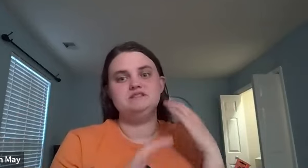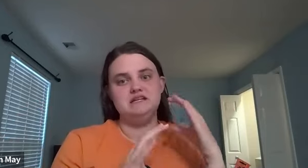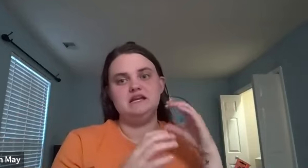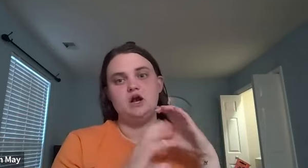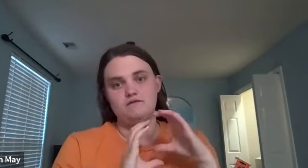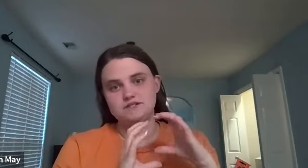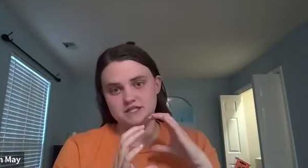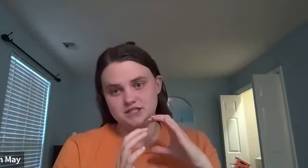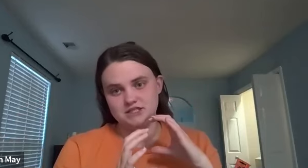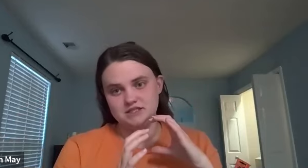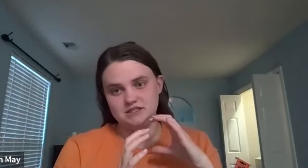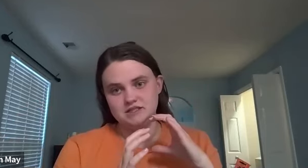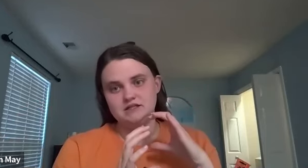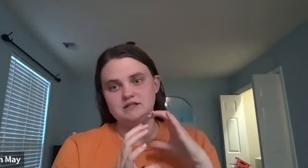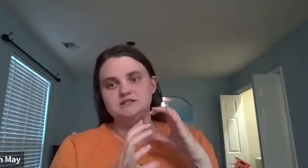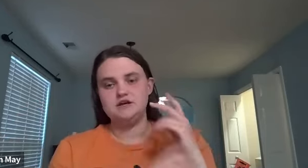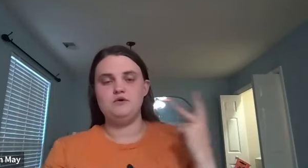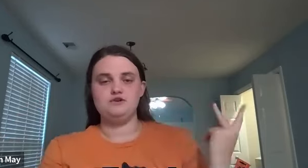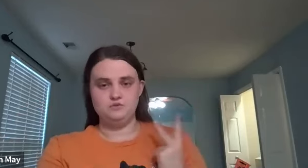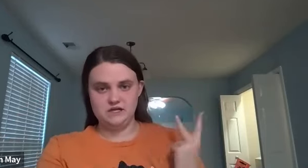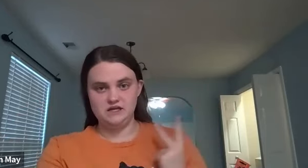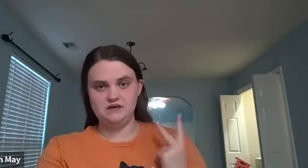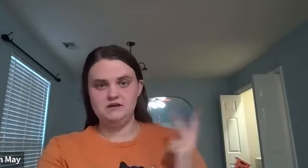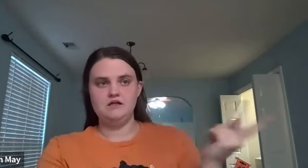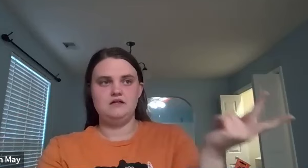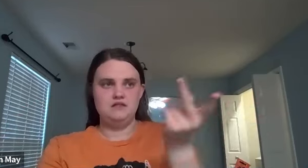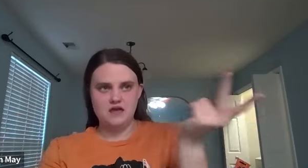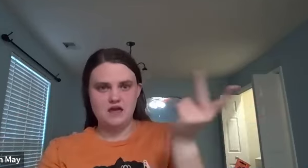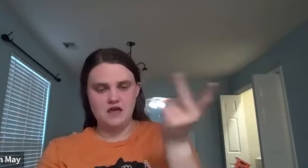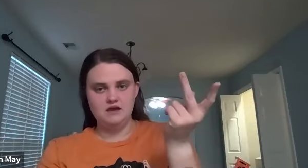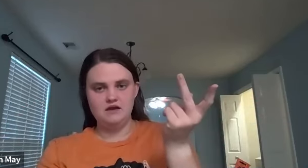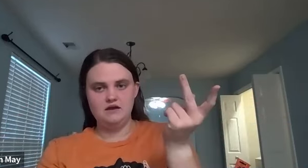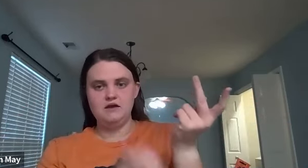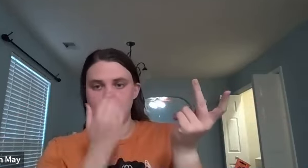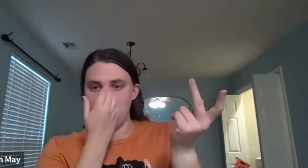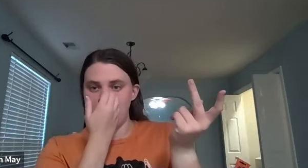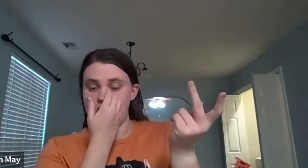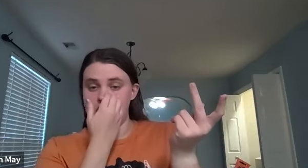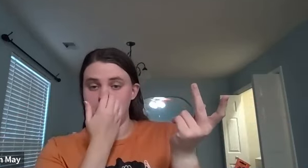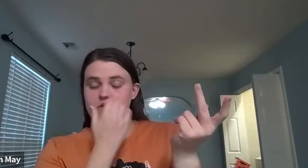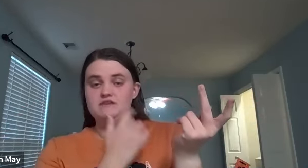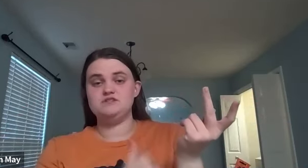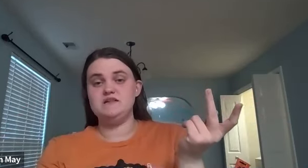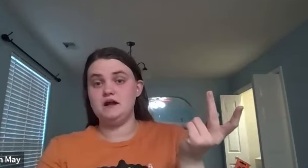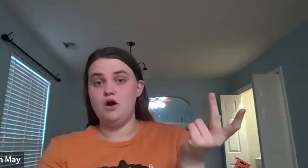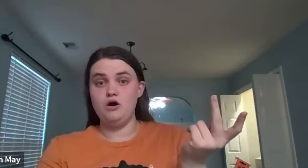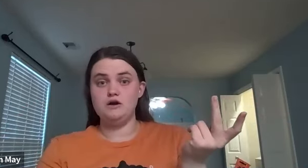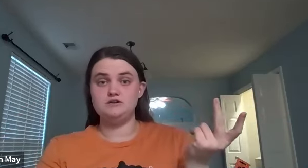see it in conversation. So there's we, they. If you're saying like ours,